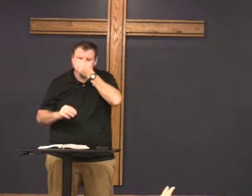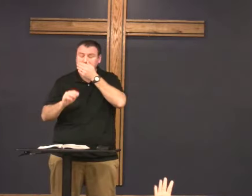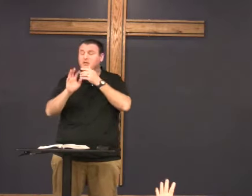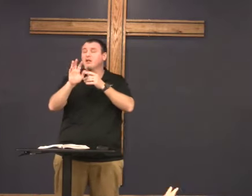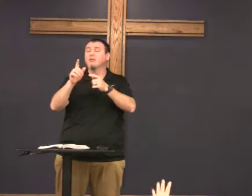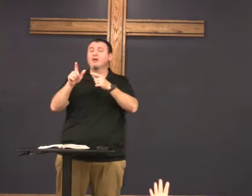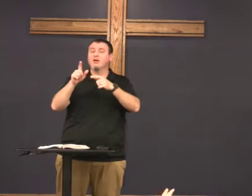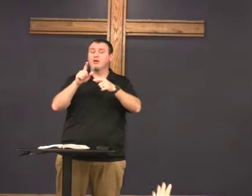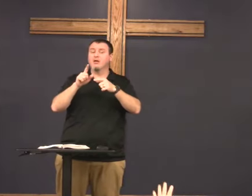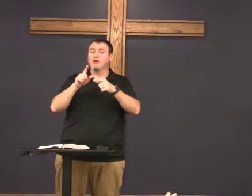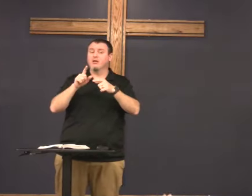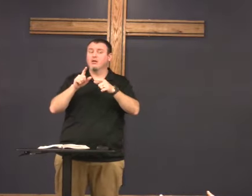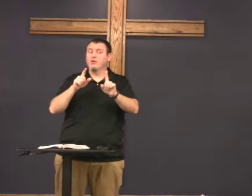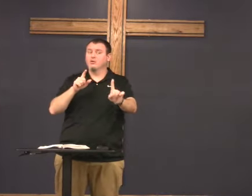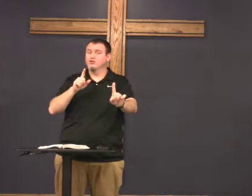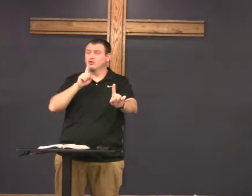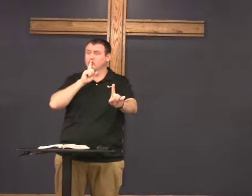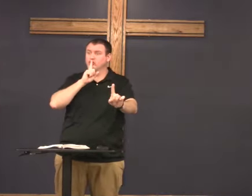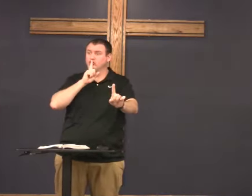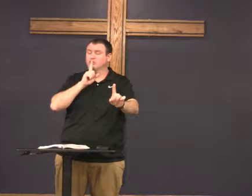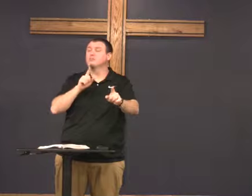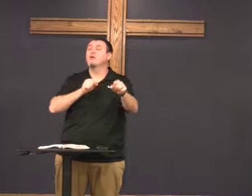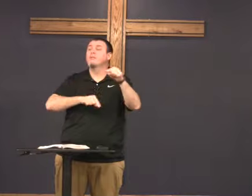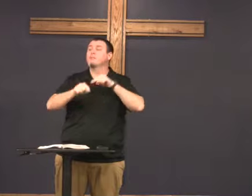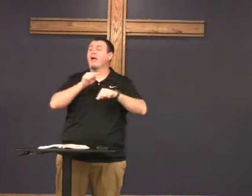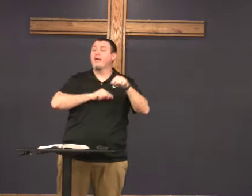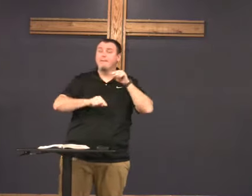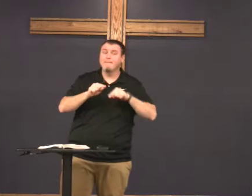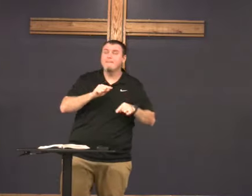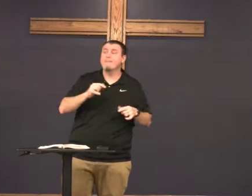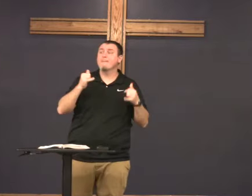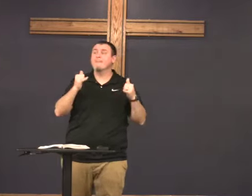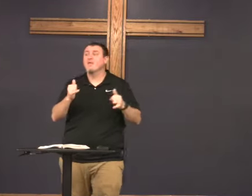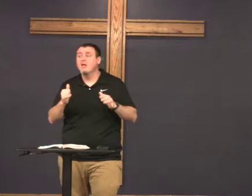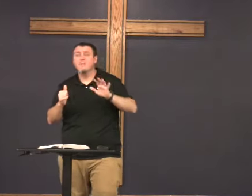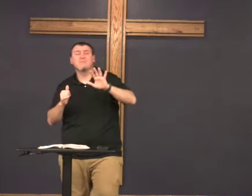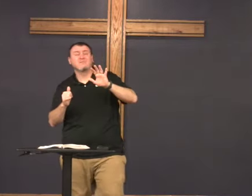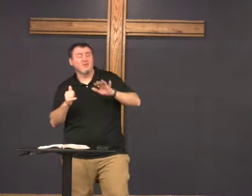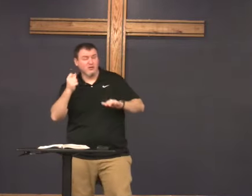him. And the poor woman, bring back up there.